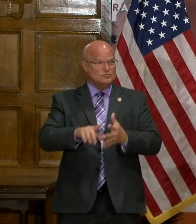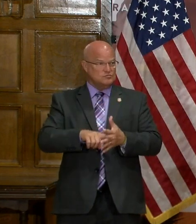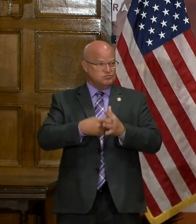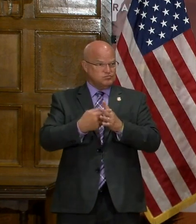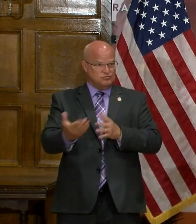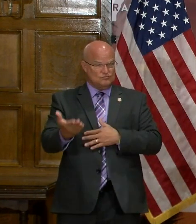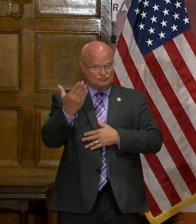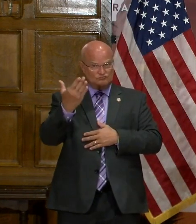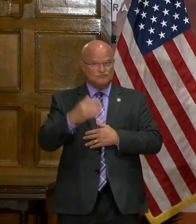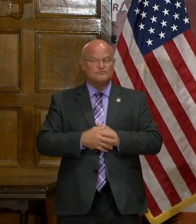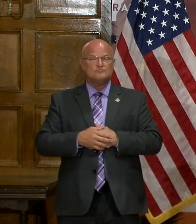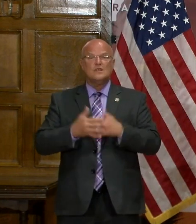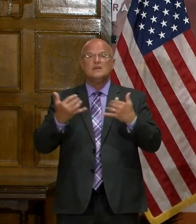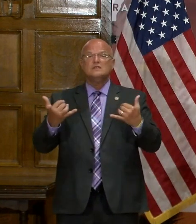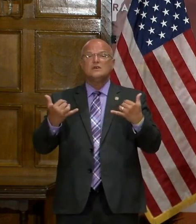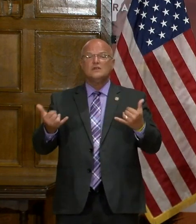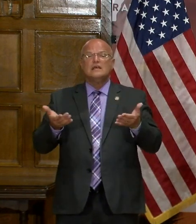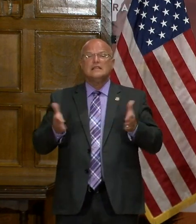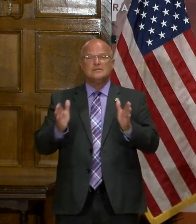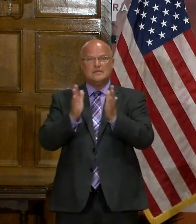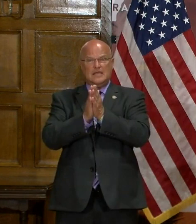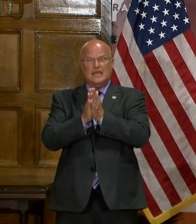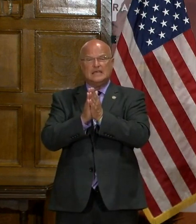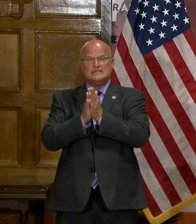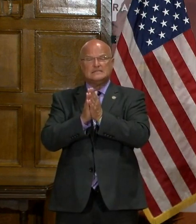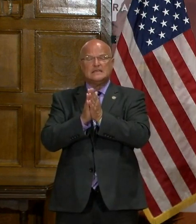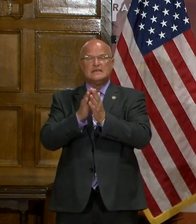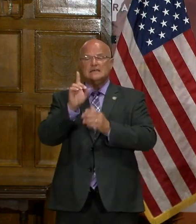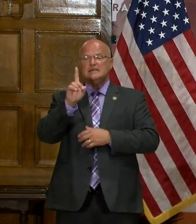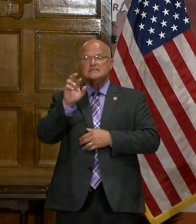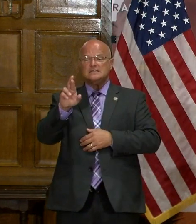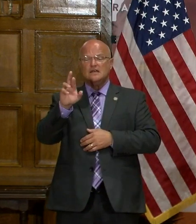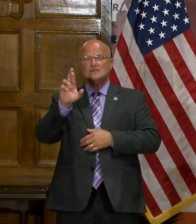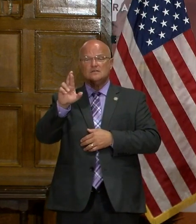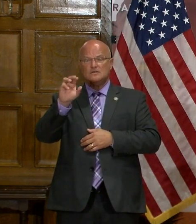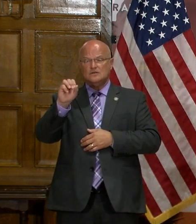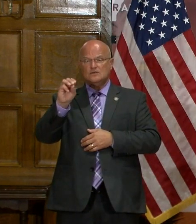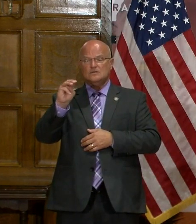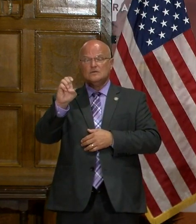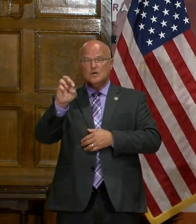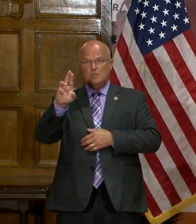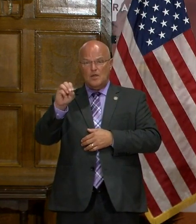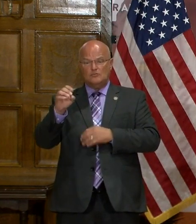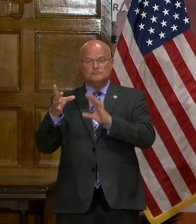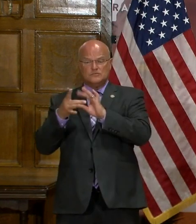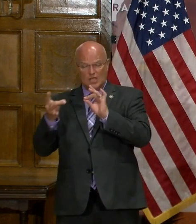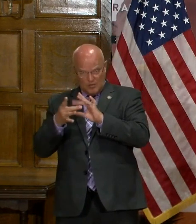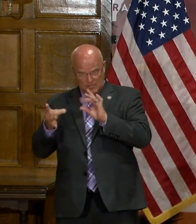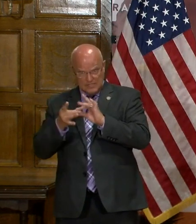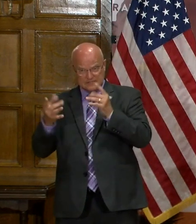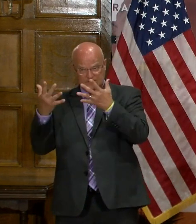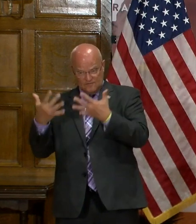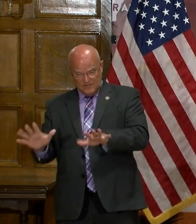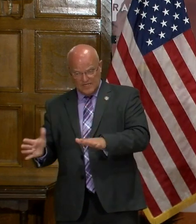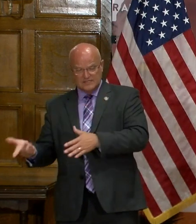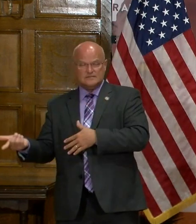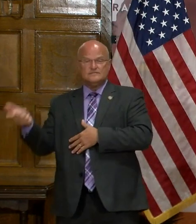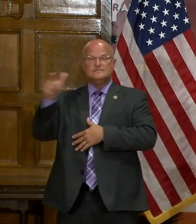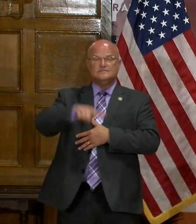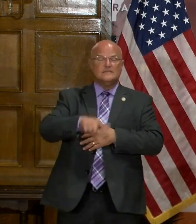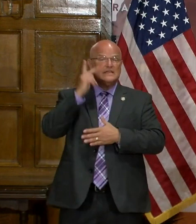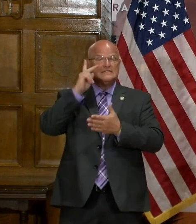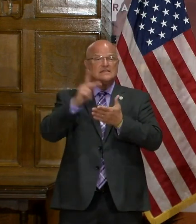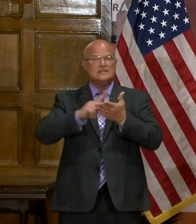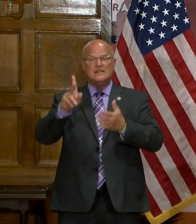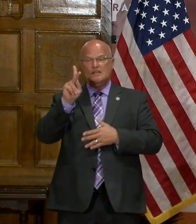comes up. With that, let me ask Dr. Romero to make his comments, and then I'll ask Secretary